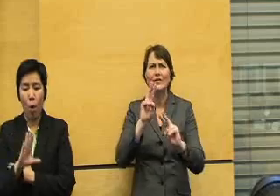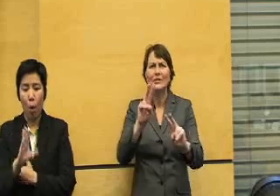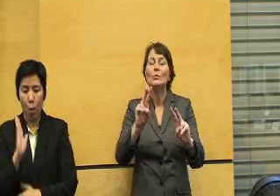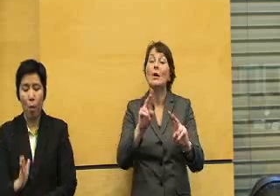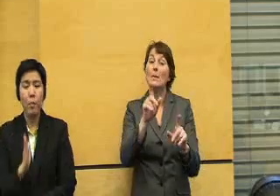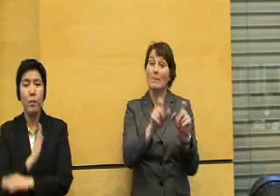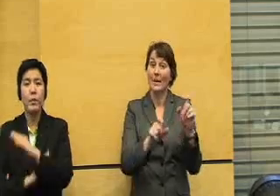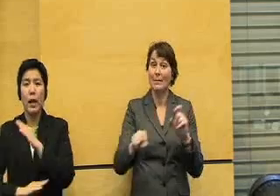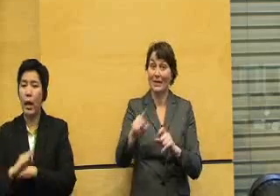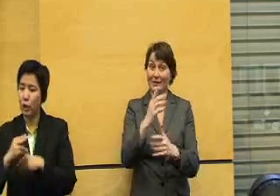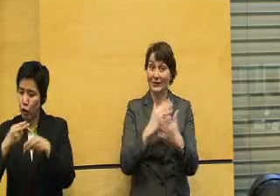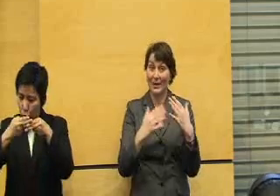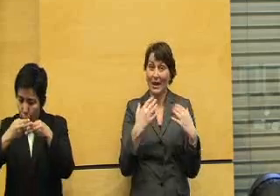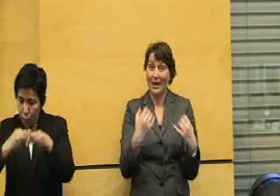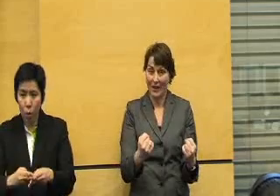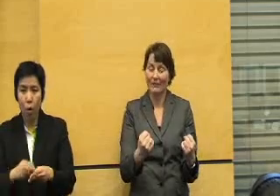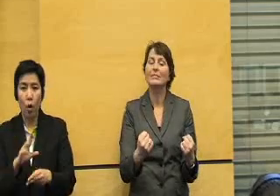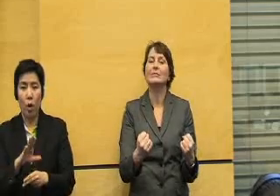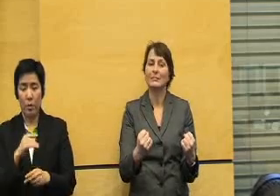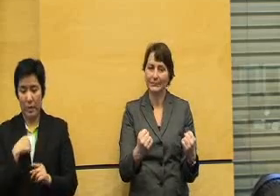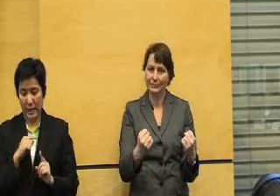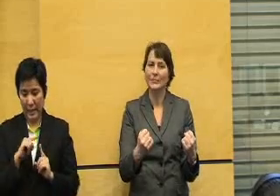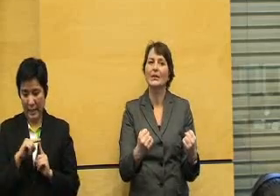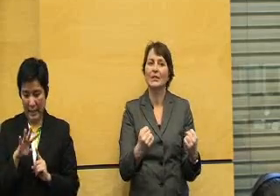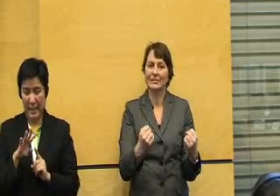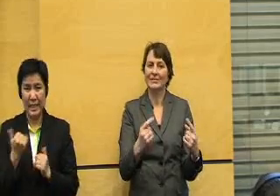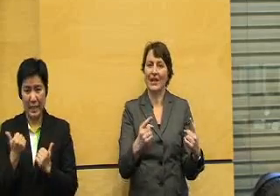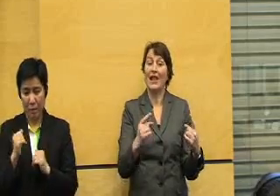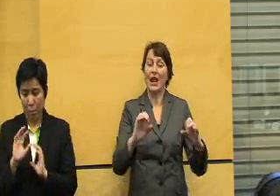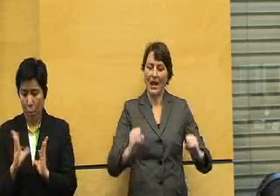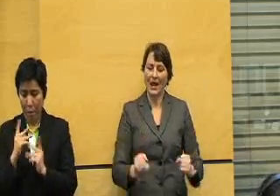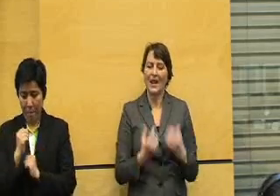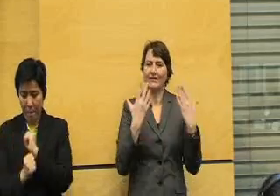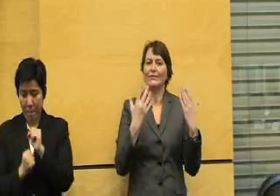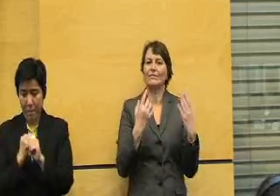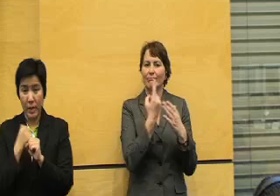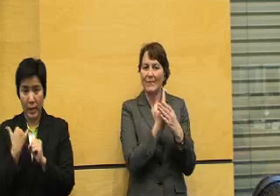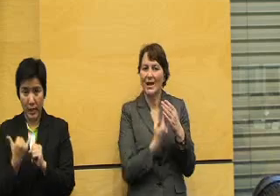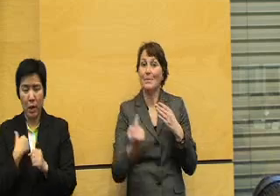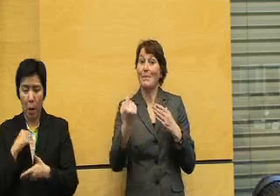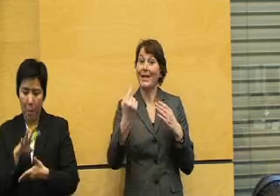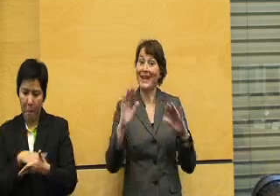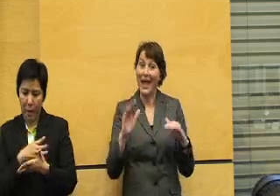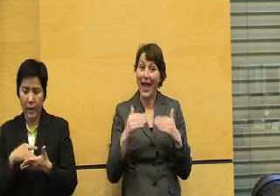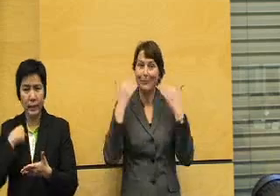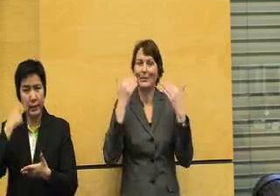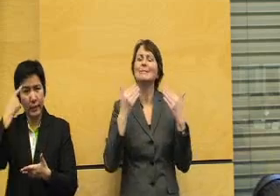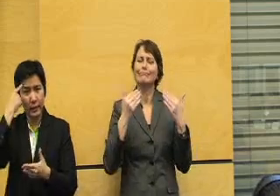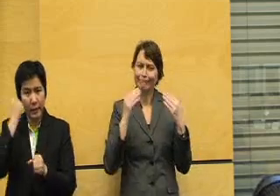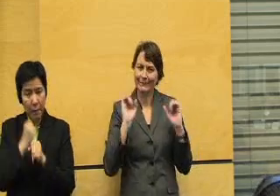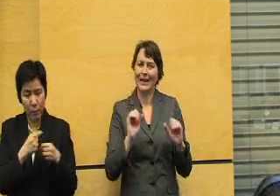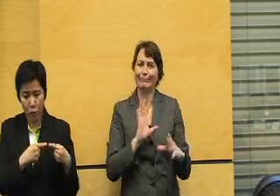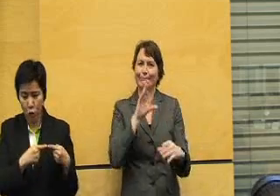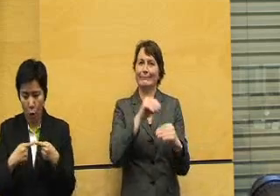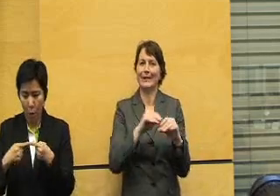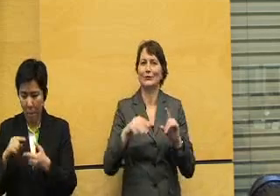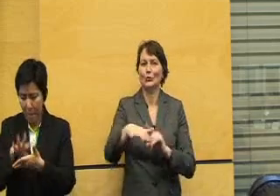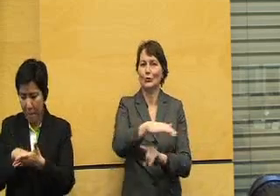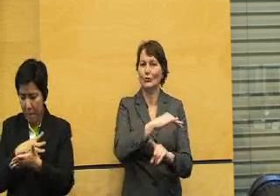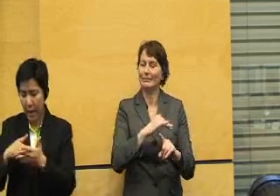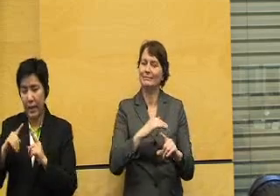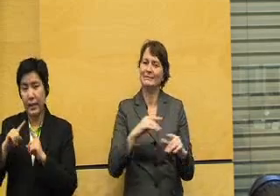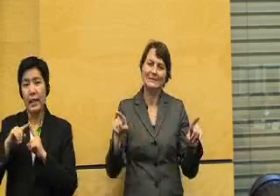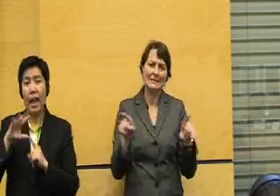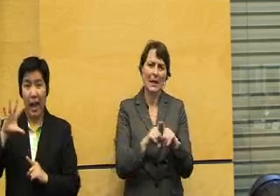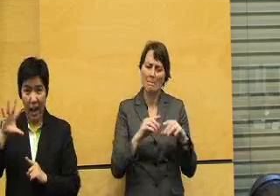persons with disabilities in Thailand to live independently and happily in society with full